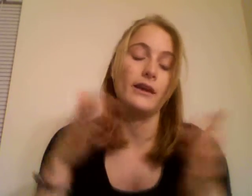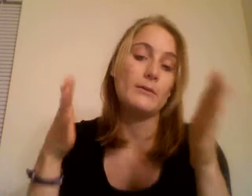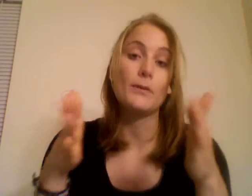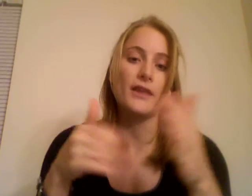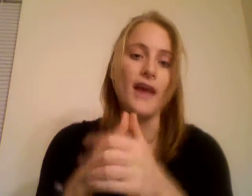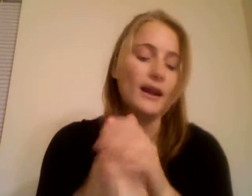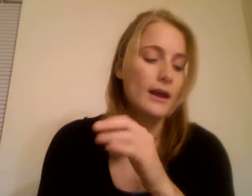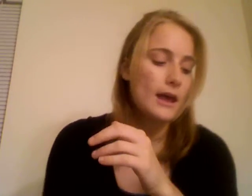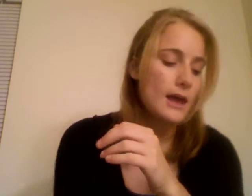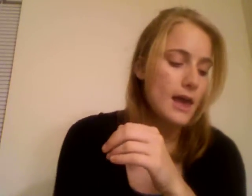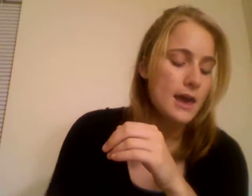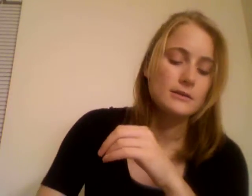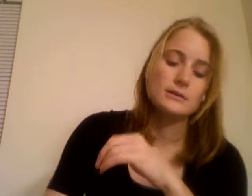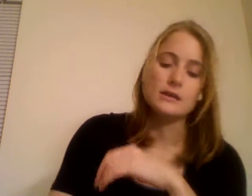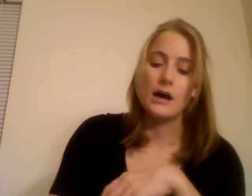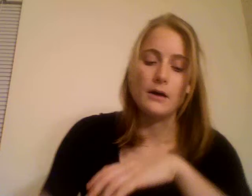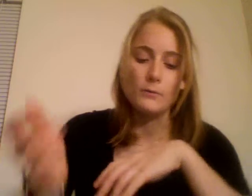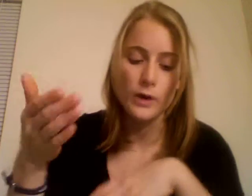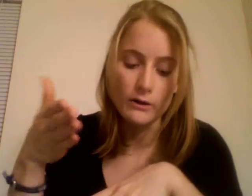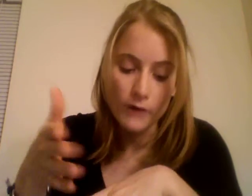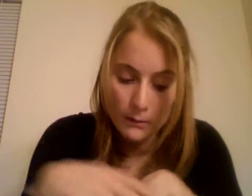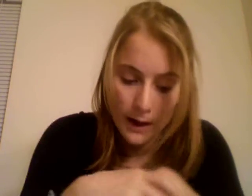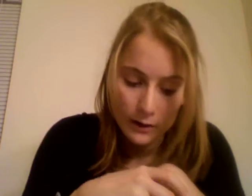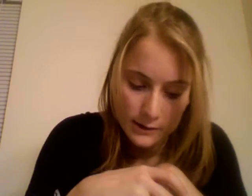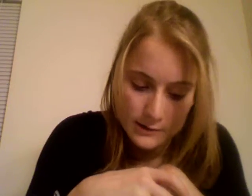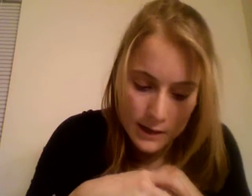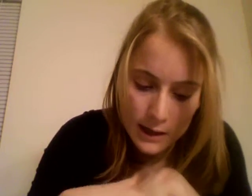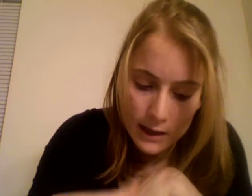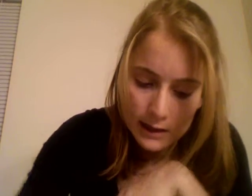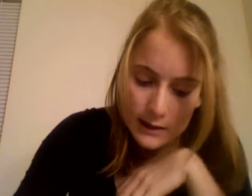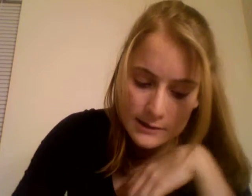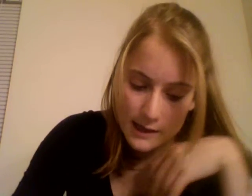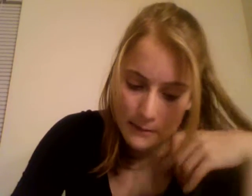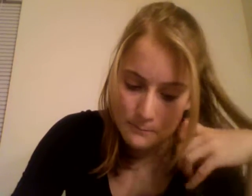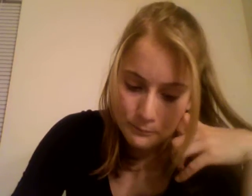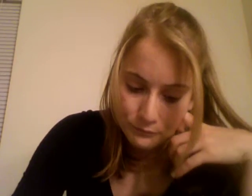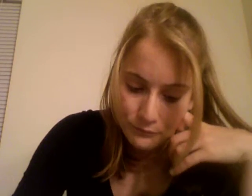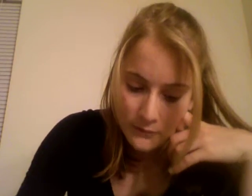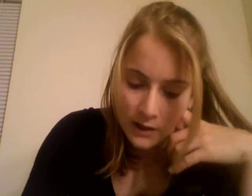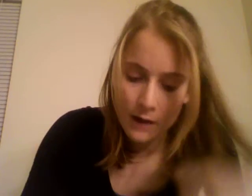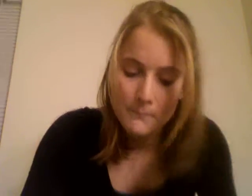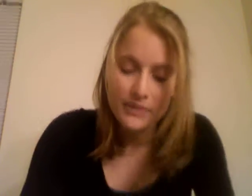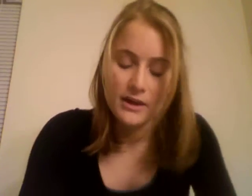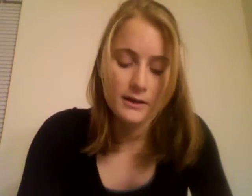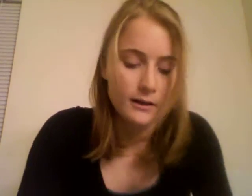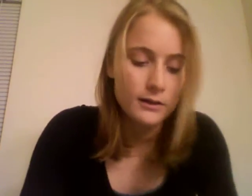came upon that, and what I read about it, it's a method,